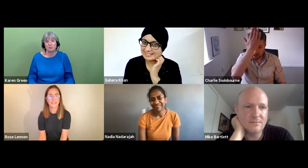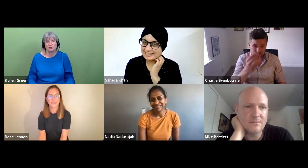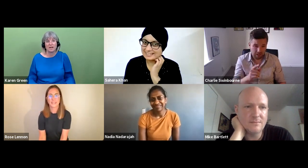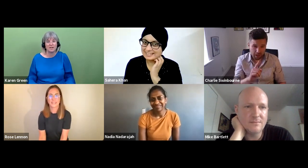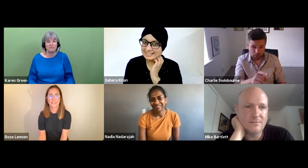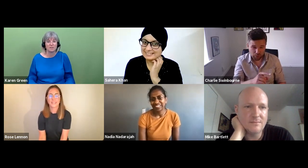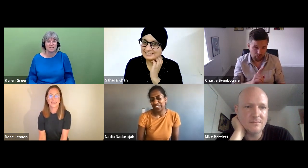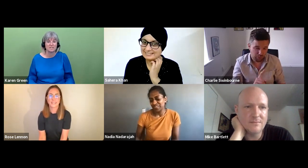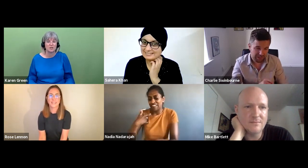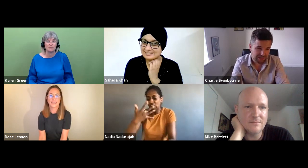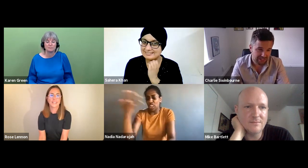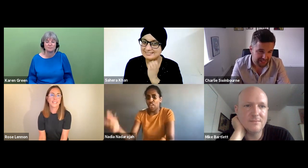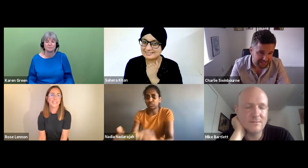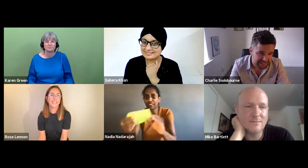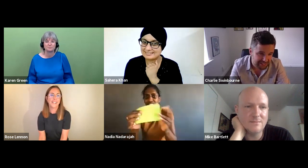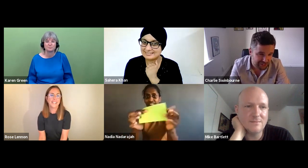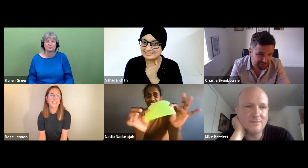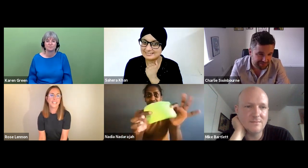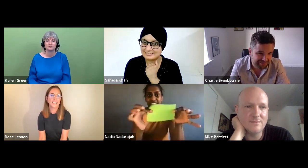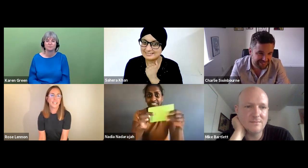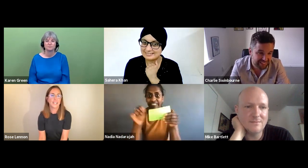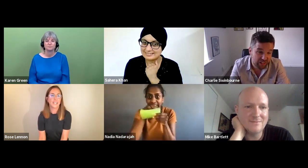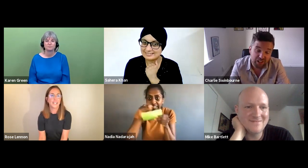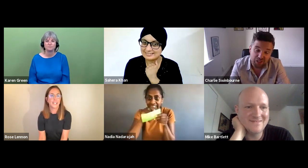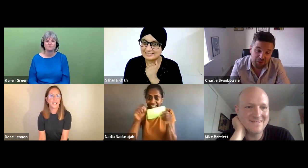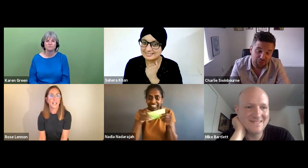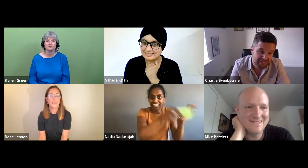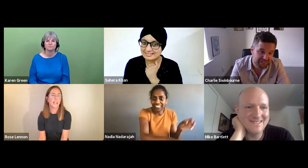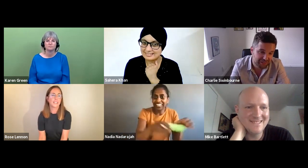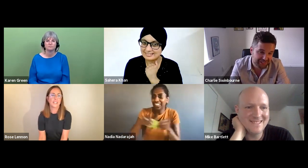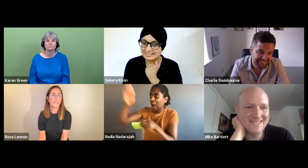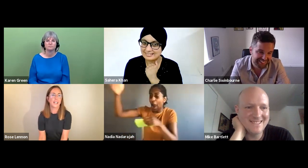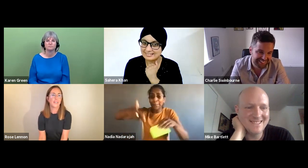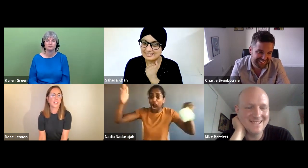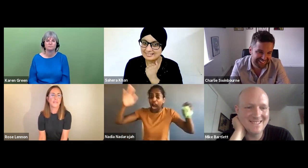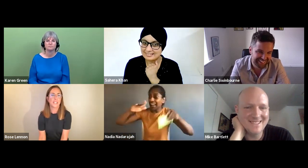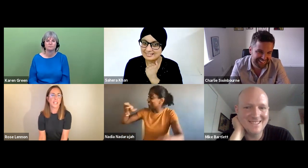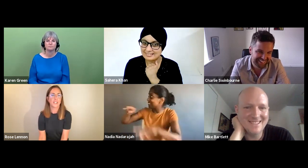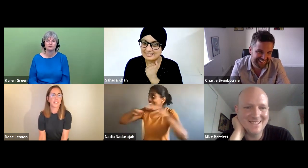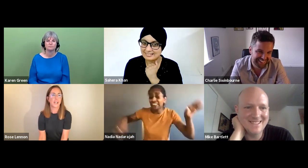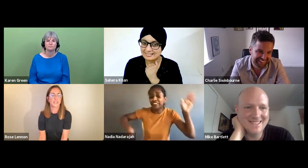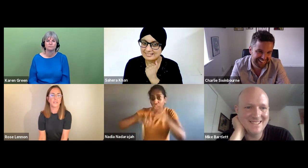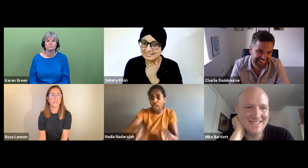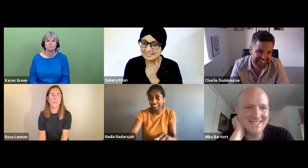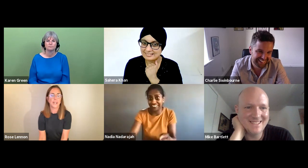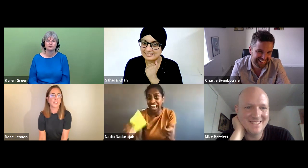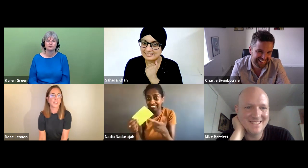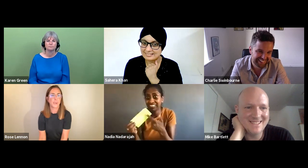do that in advance next time. Nadia? I mean, I have loads of ideas just stuck all around my house on